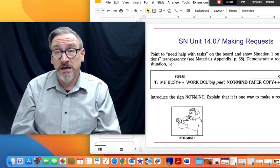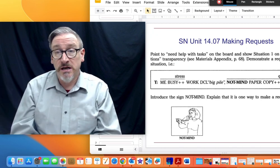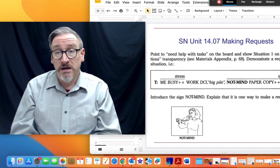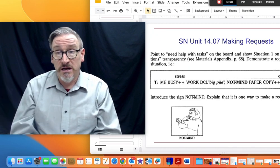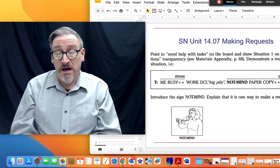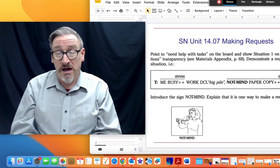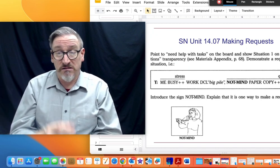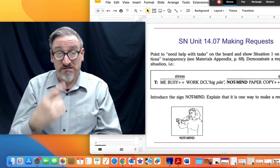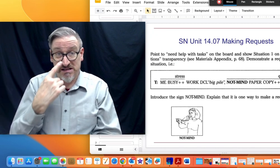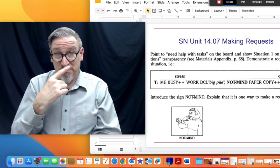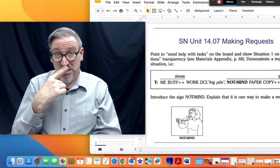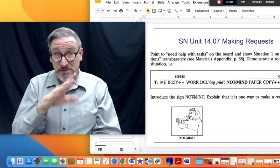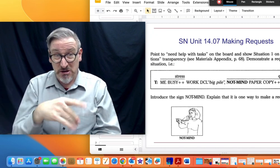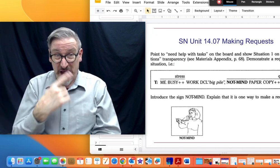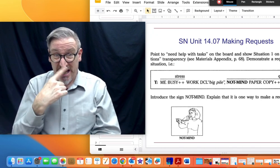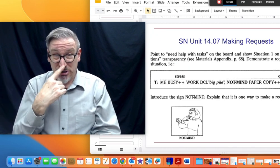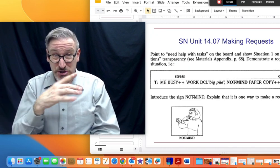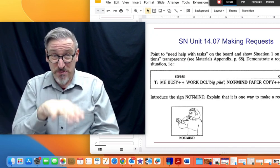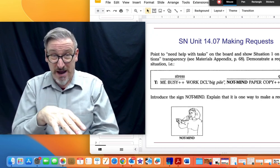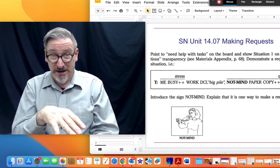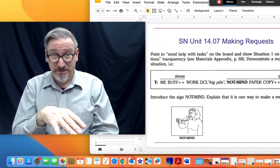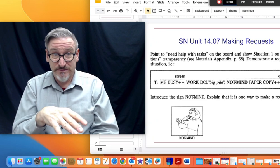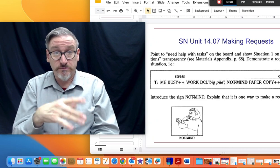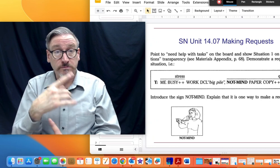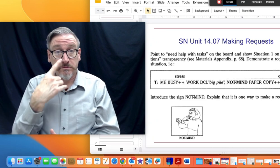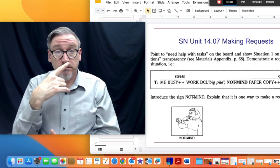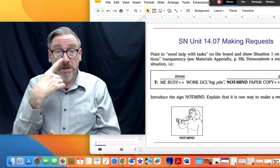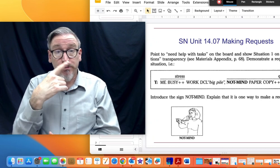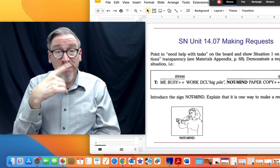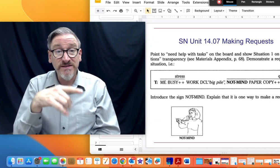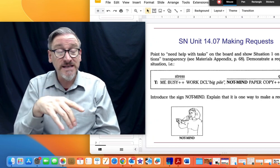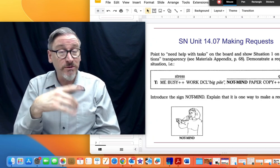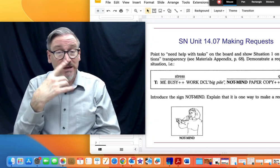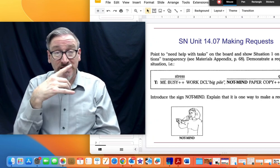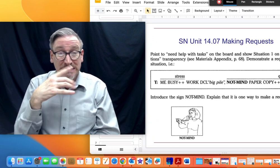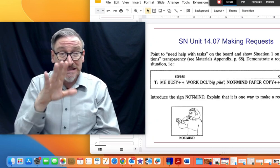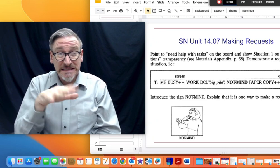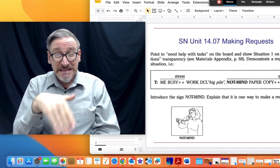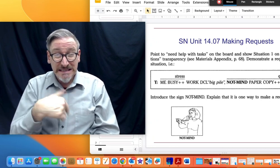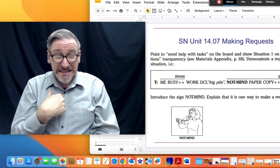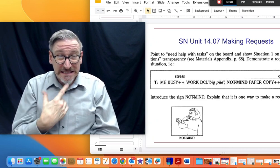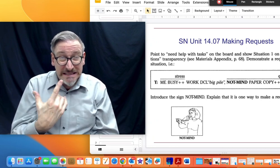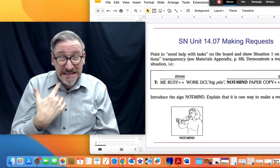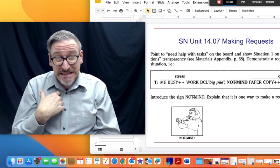suggest something at the beginning. Hey, do you mind prefacing with a little